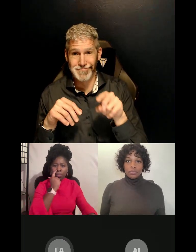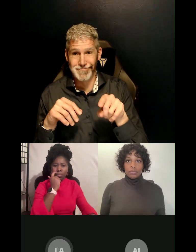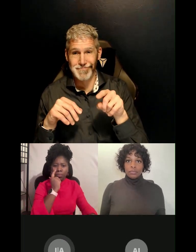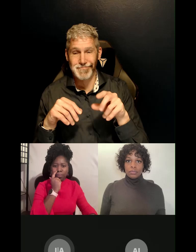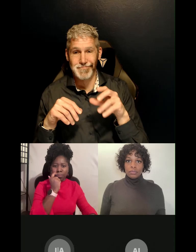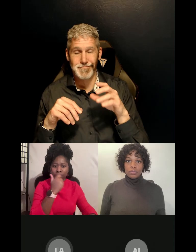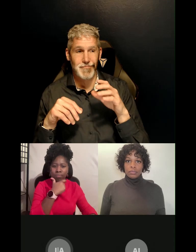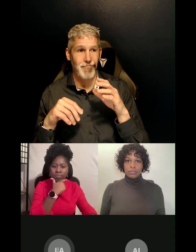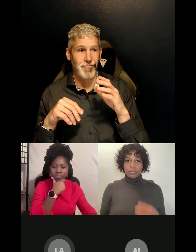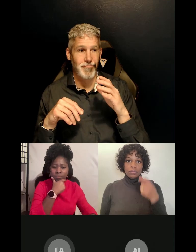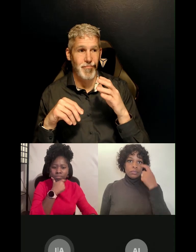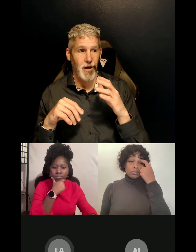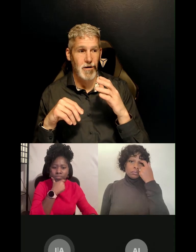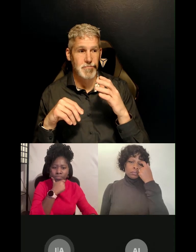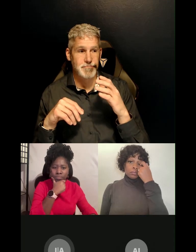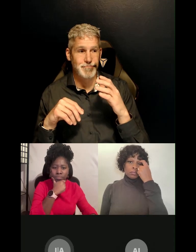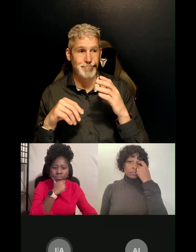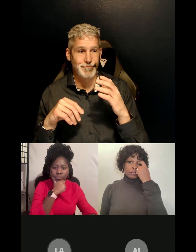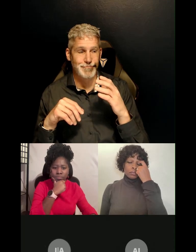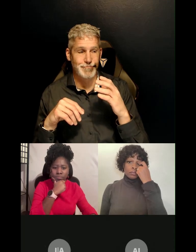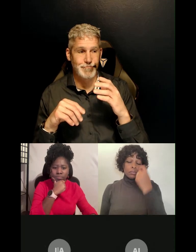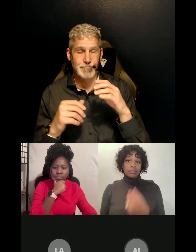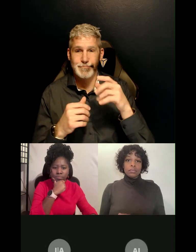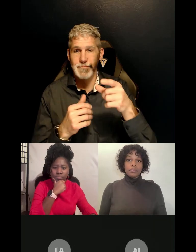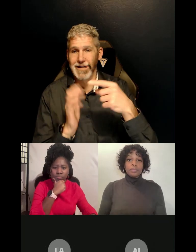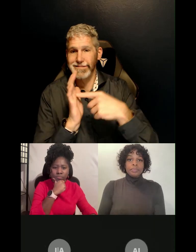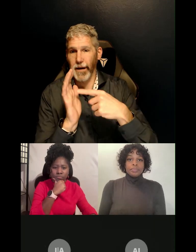Yeah, this is Ryan. Such an important question.